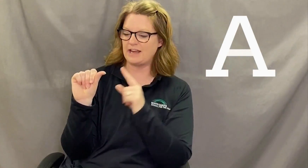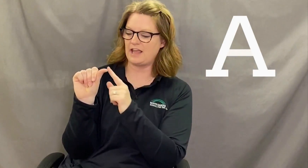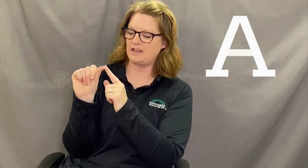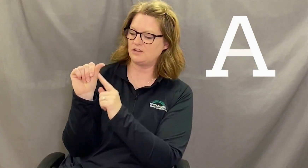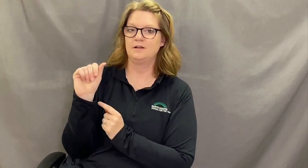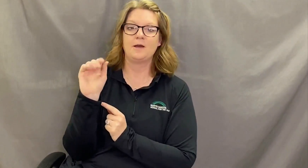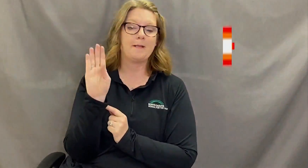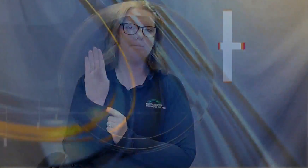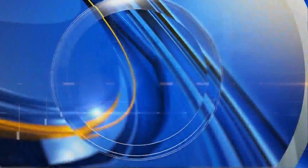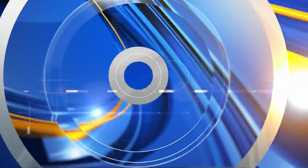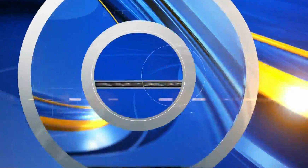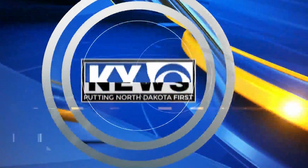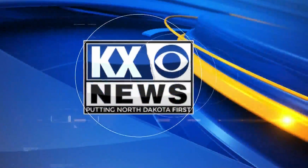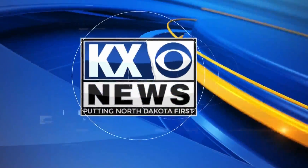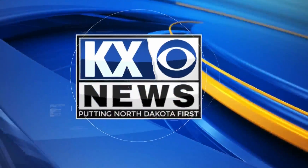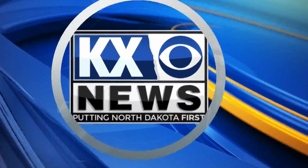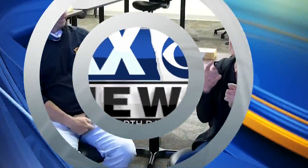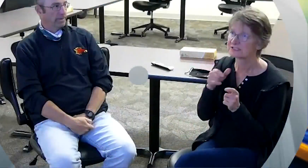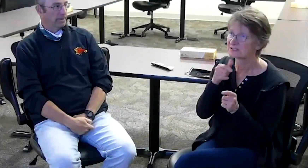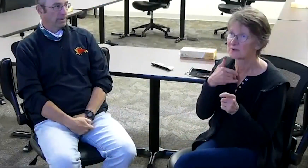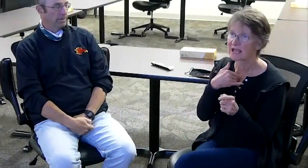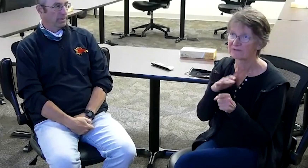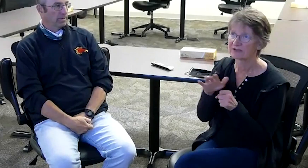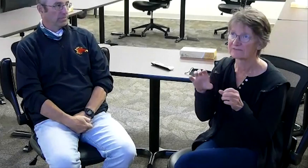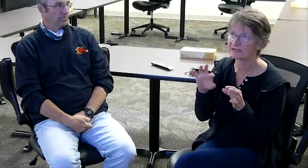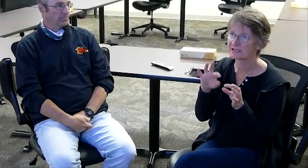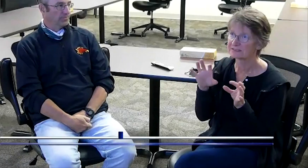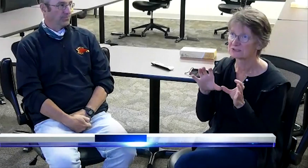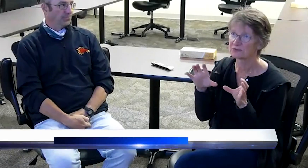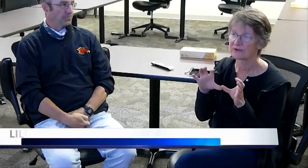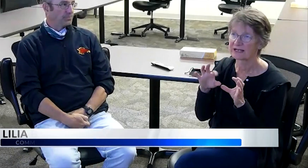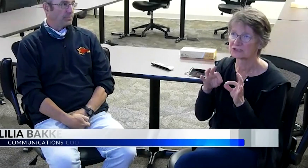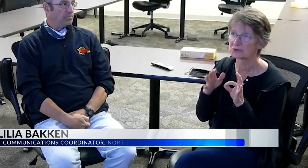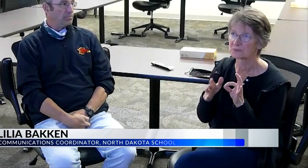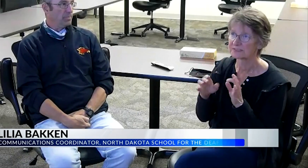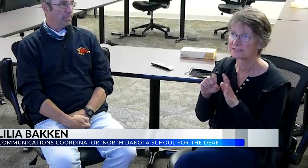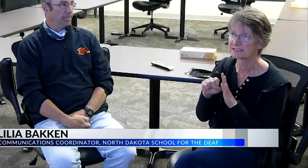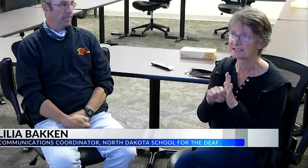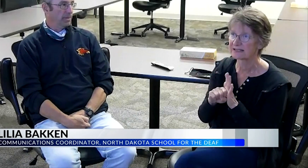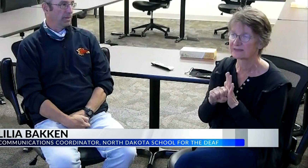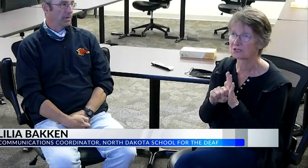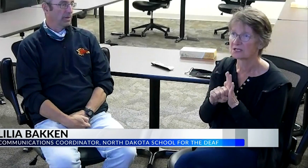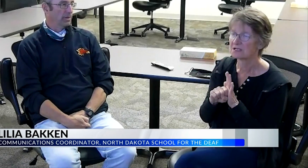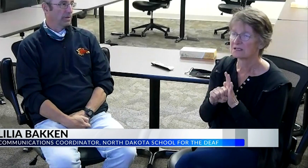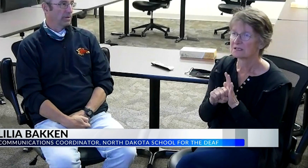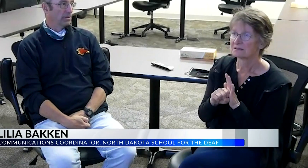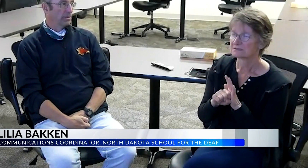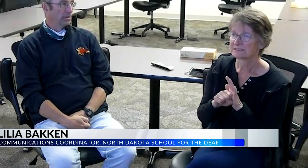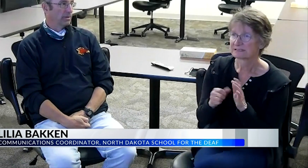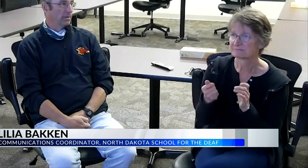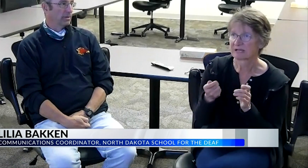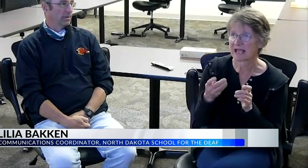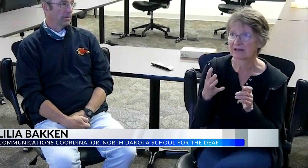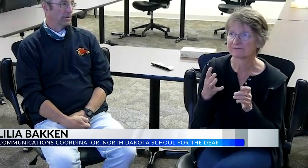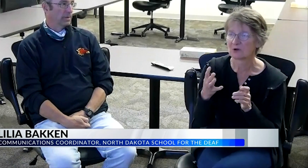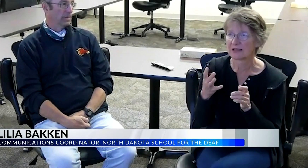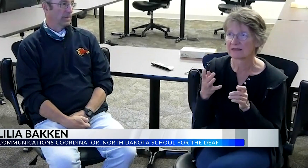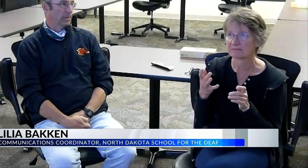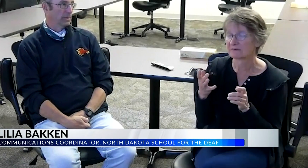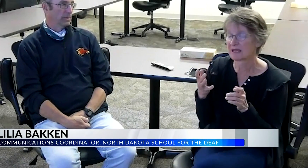the Deaf community in North Dakota. We just don't have enough certified interpreters in the state. There are just a